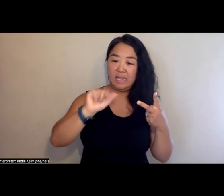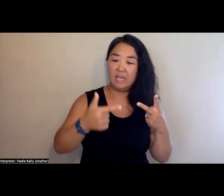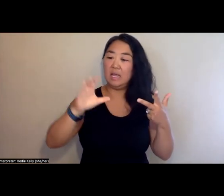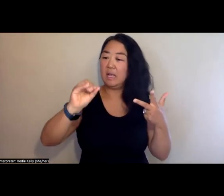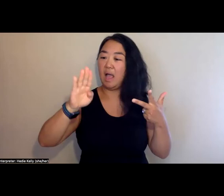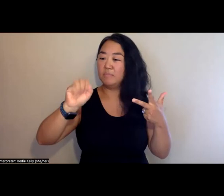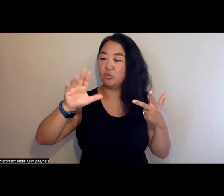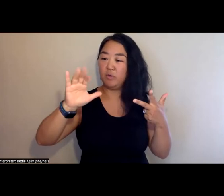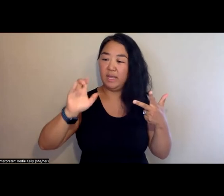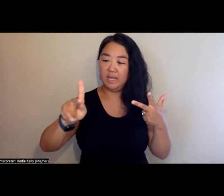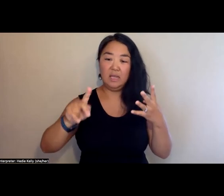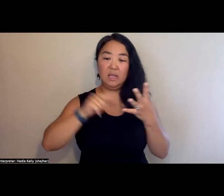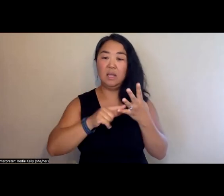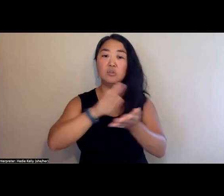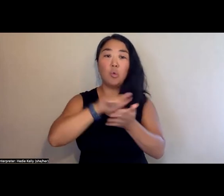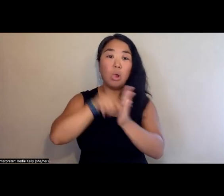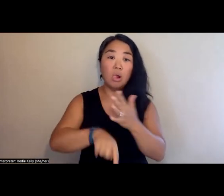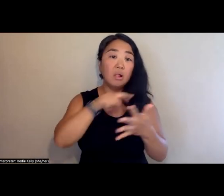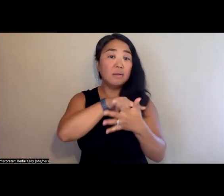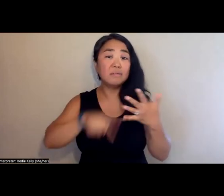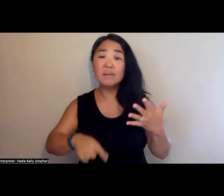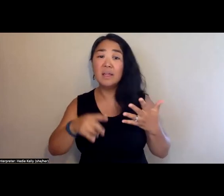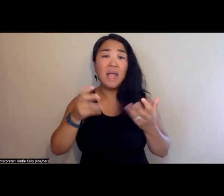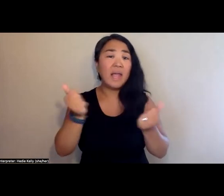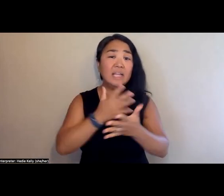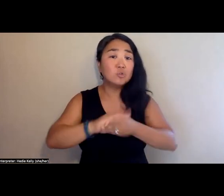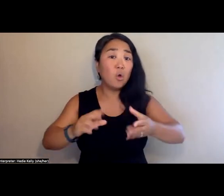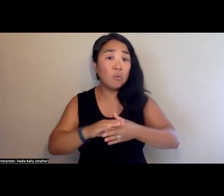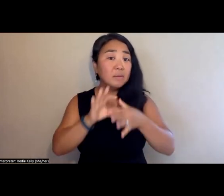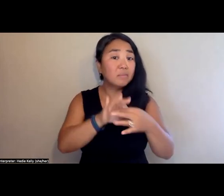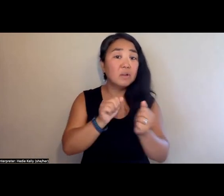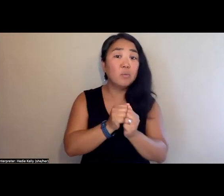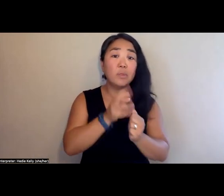story to share that relates to what you observed along one of the waterways in the city.